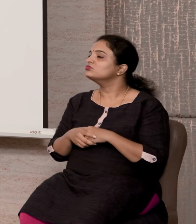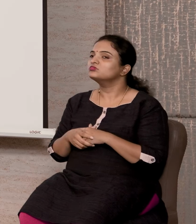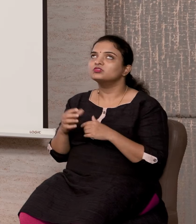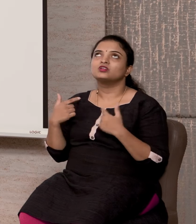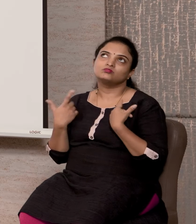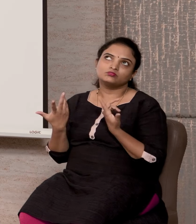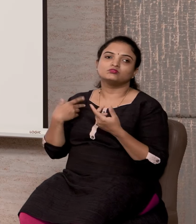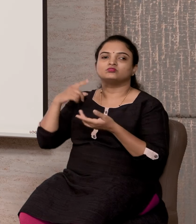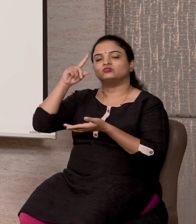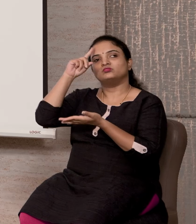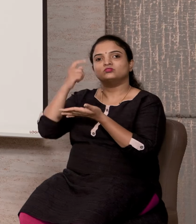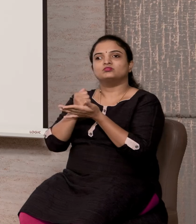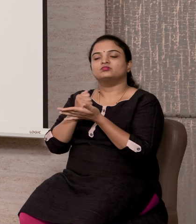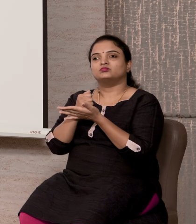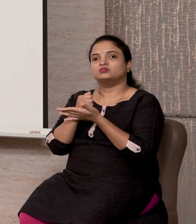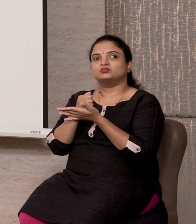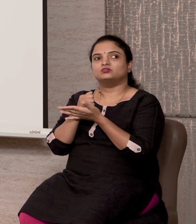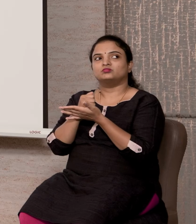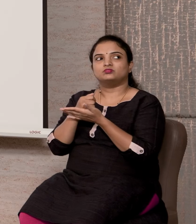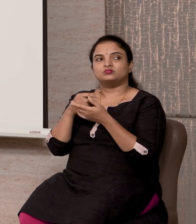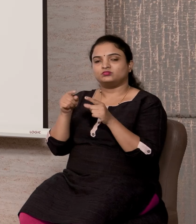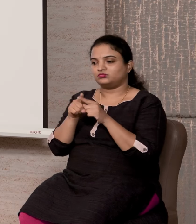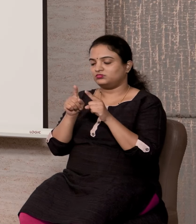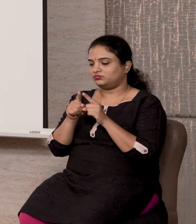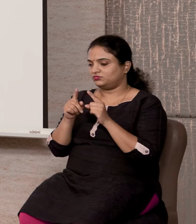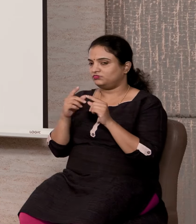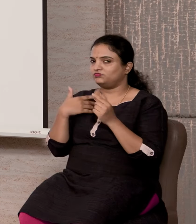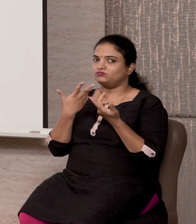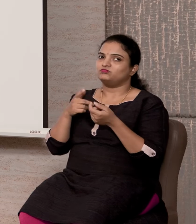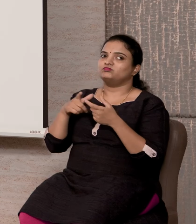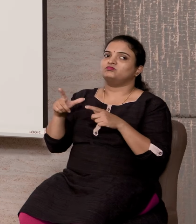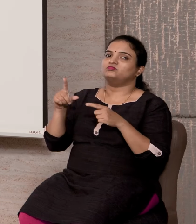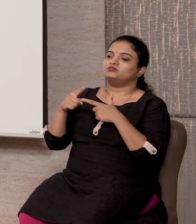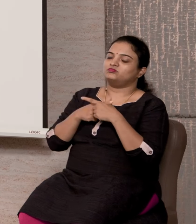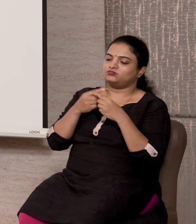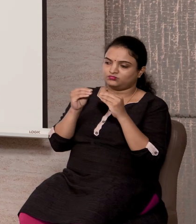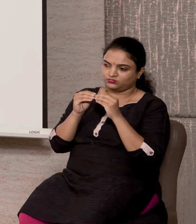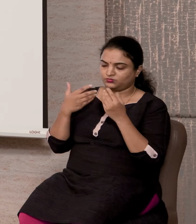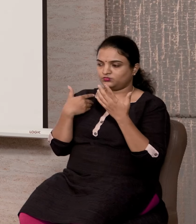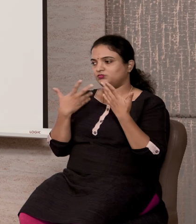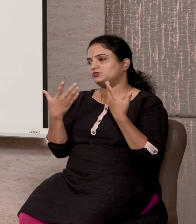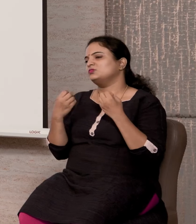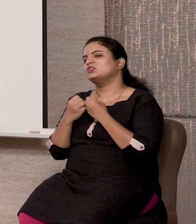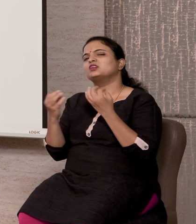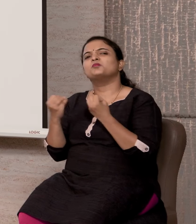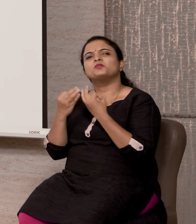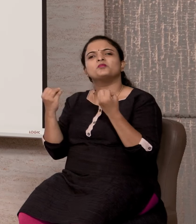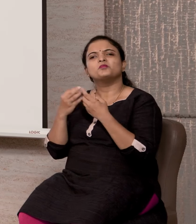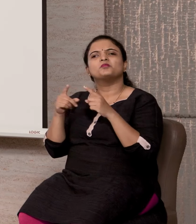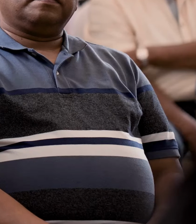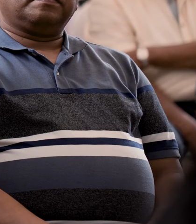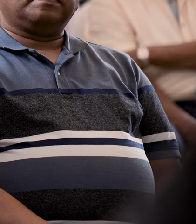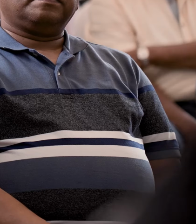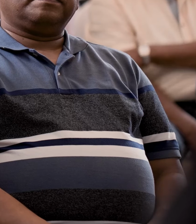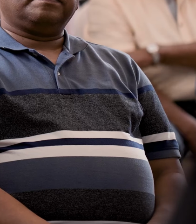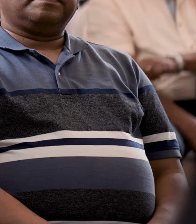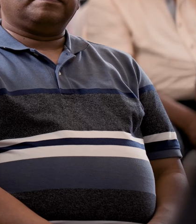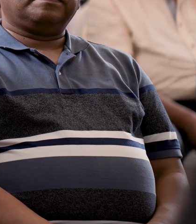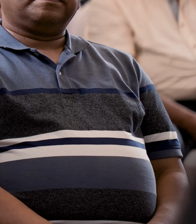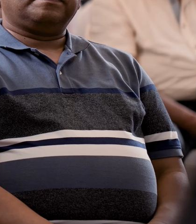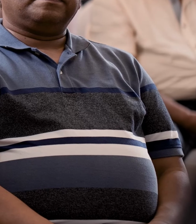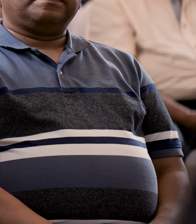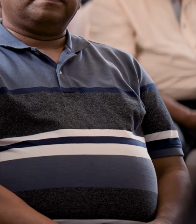I decided that life happens, your job and your career happens, but there are millions of software engineers like mine, and